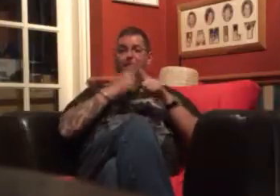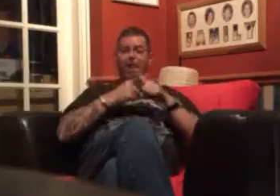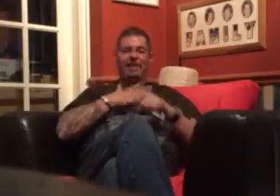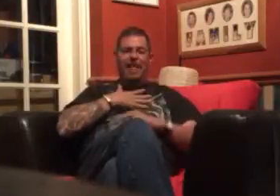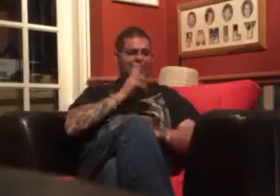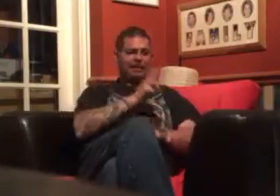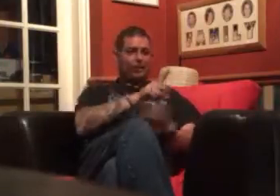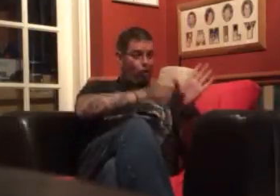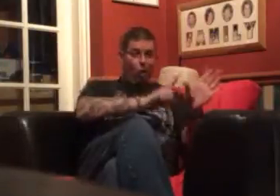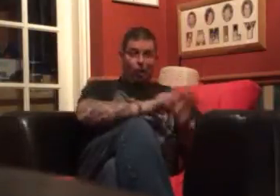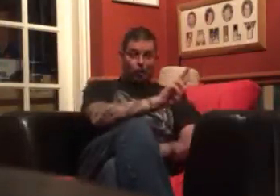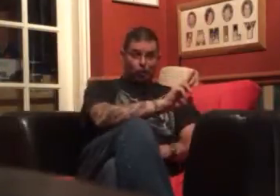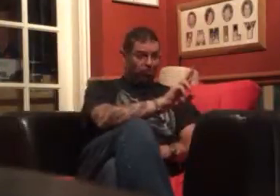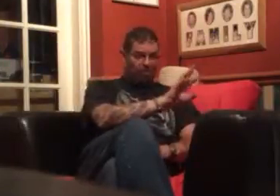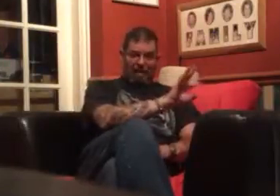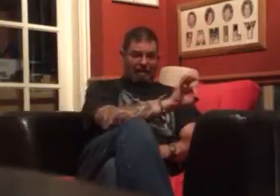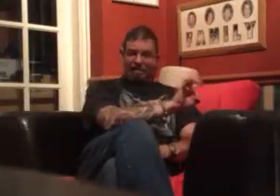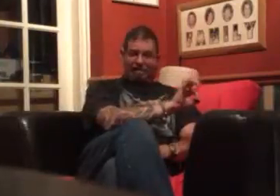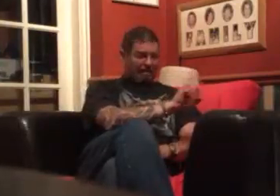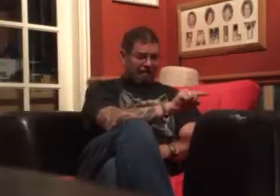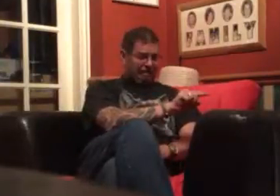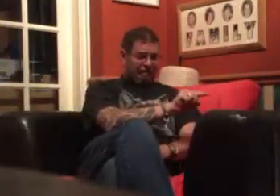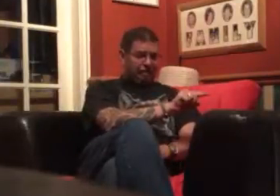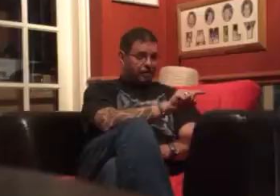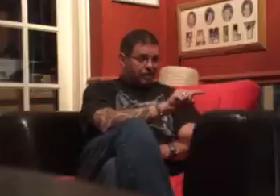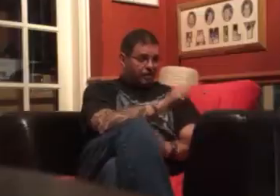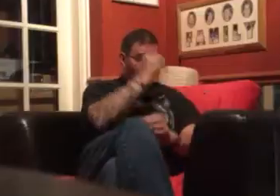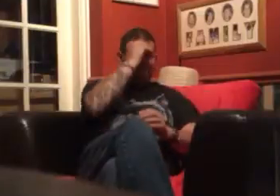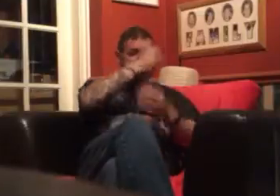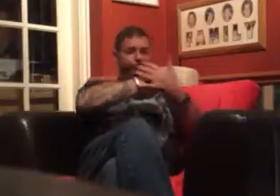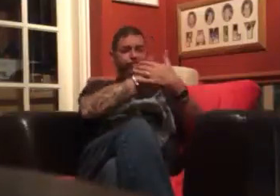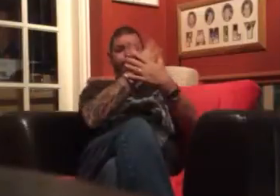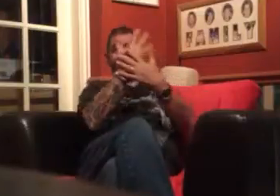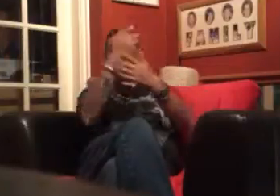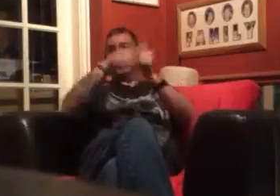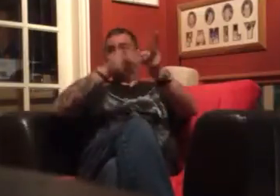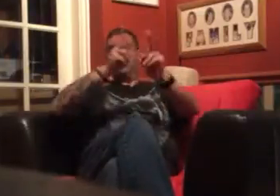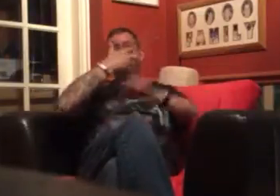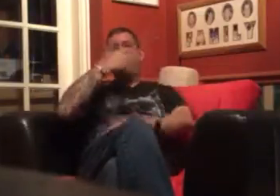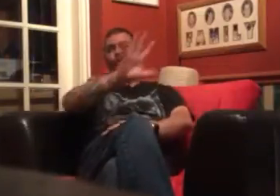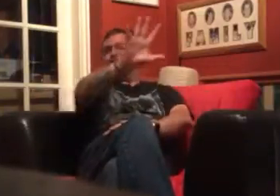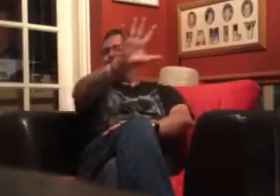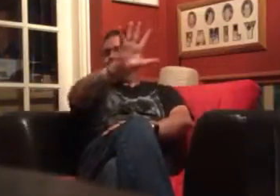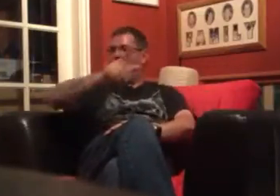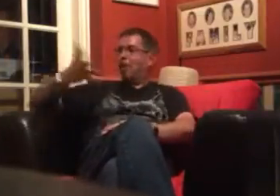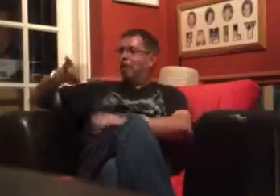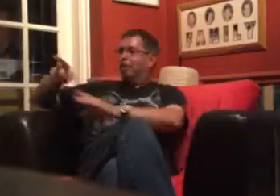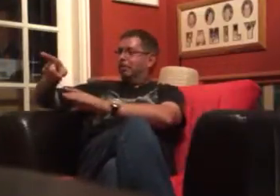really quite nice to see, it's quite exciting, but it's nice to see, a young student that's maybe the age of 18, and you see their development and come into